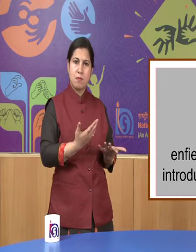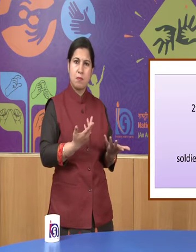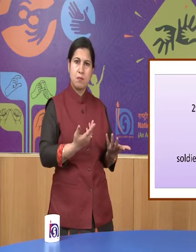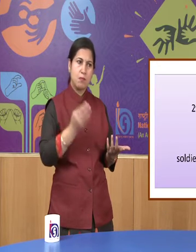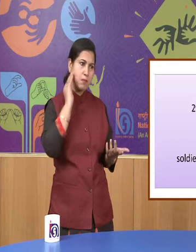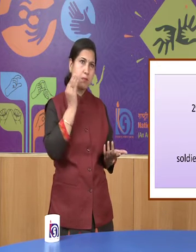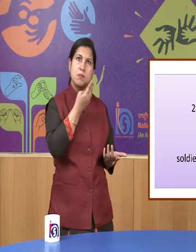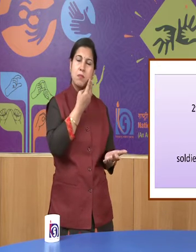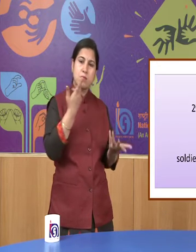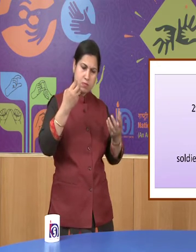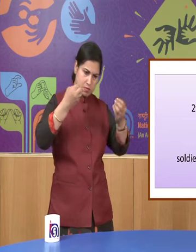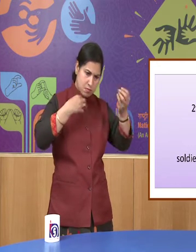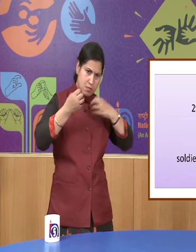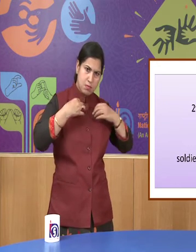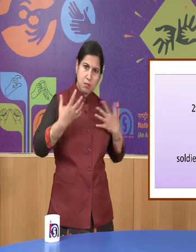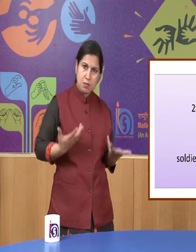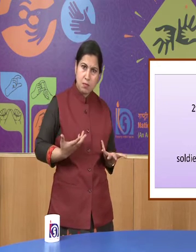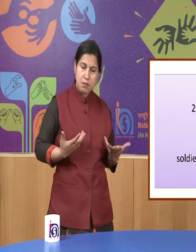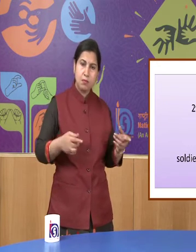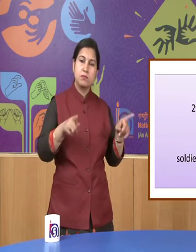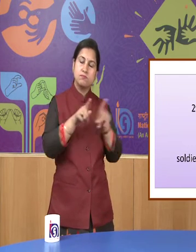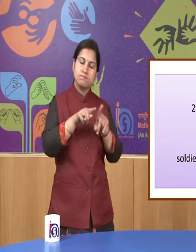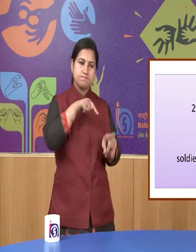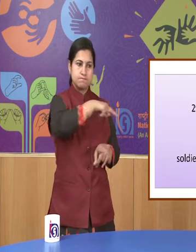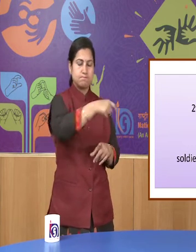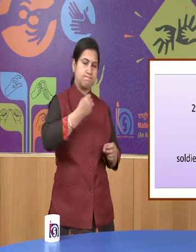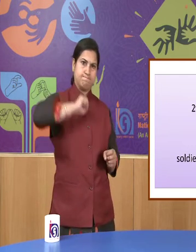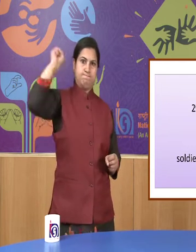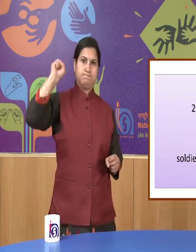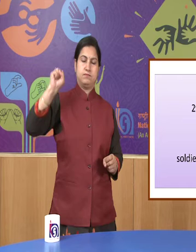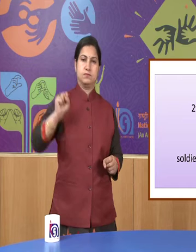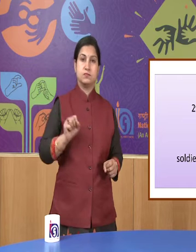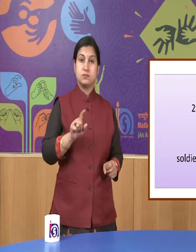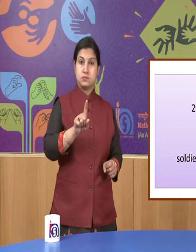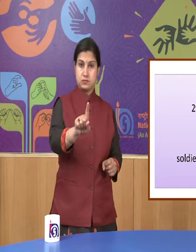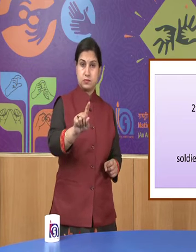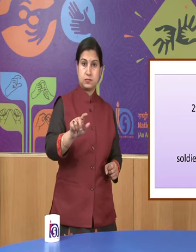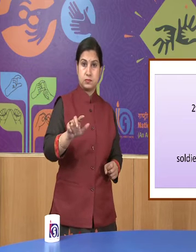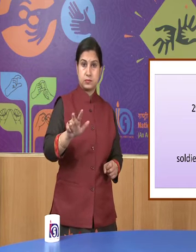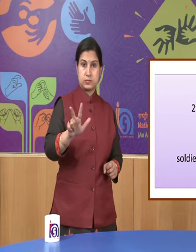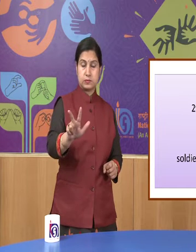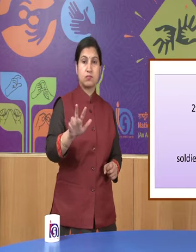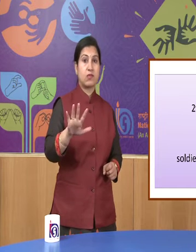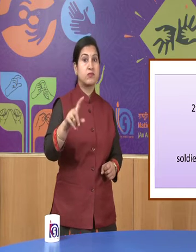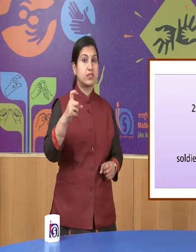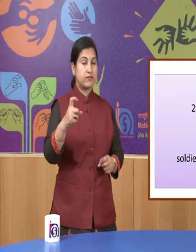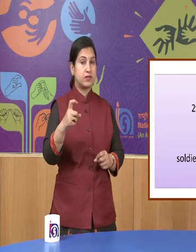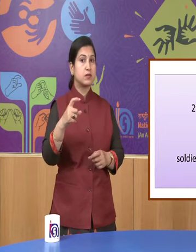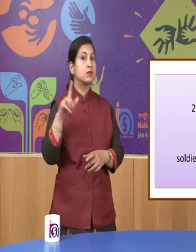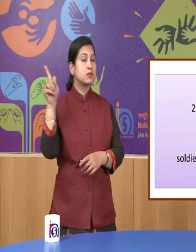And finally, the soldiers revolted against the British government on